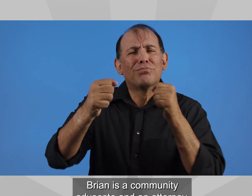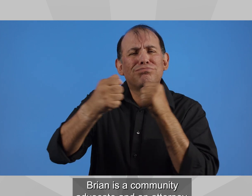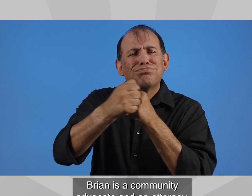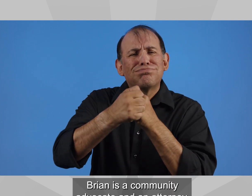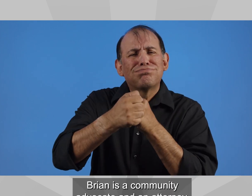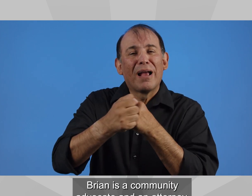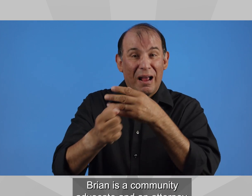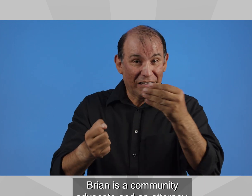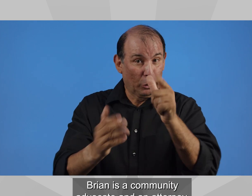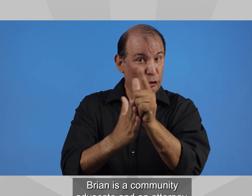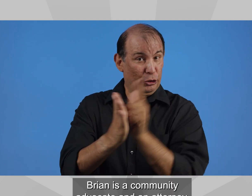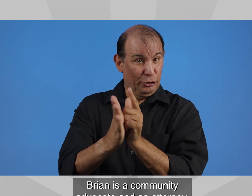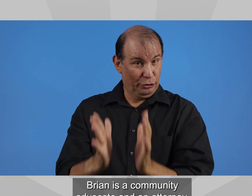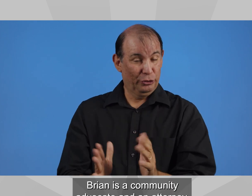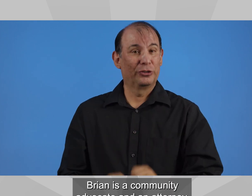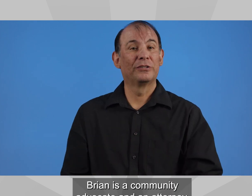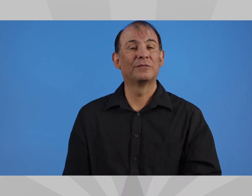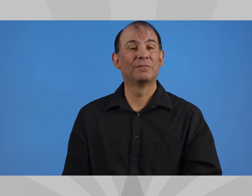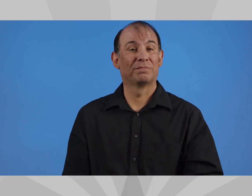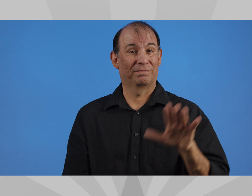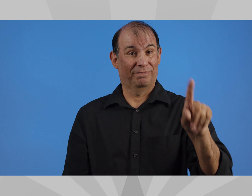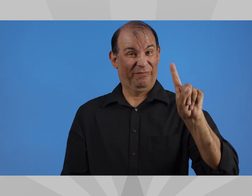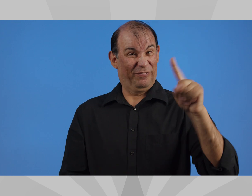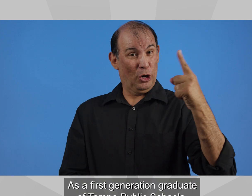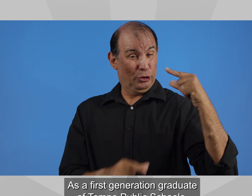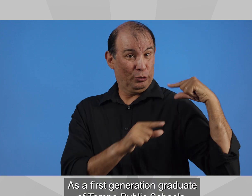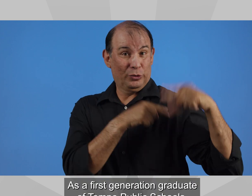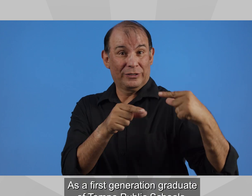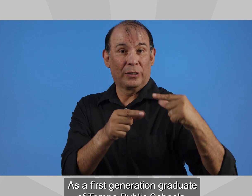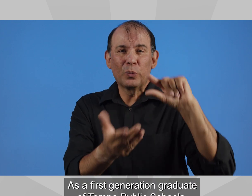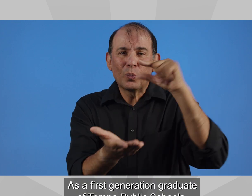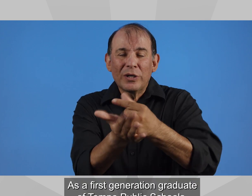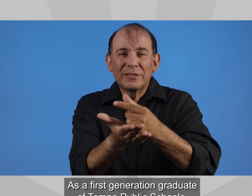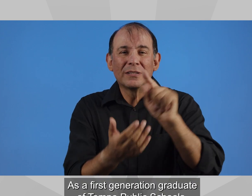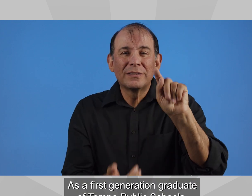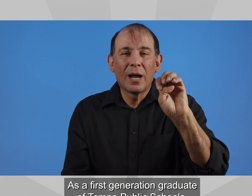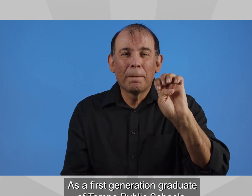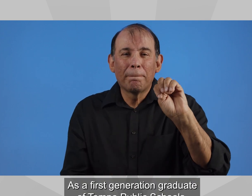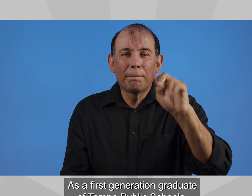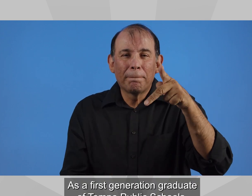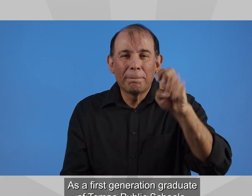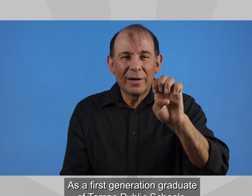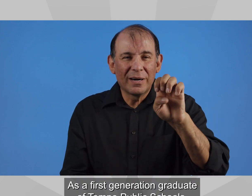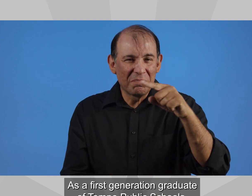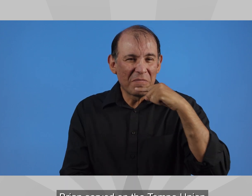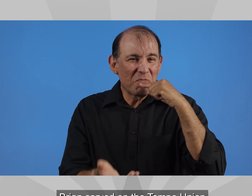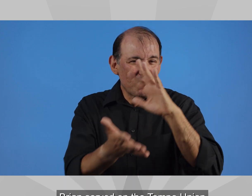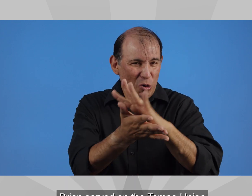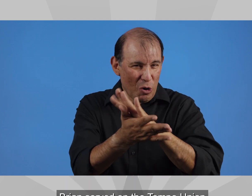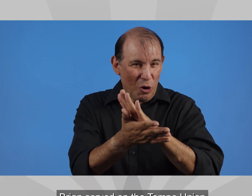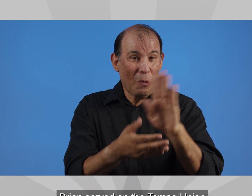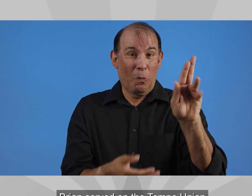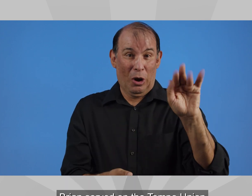Brian is a community advocate and an attorney. As a first-generation graduate of Tempe Public Schools,